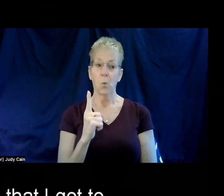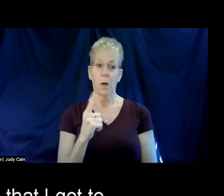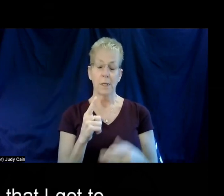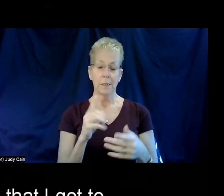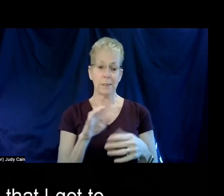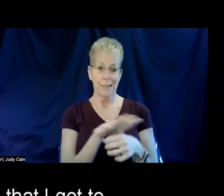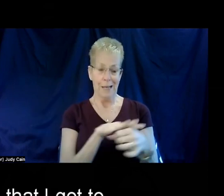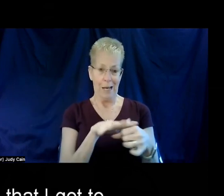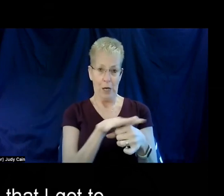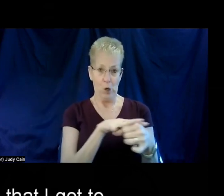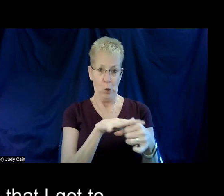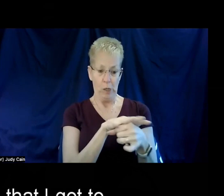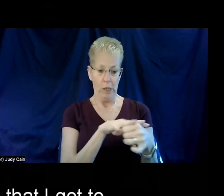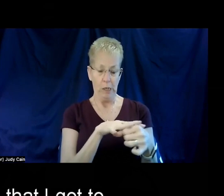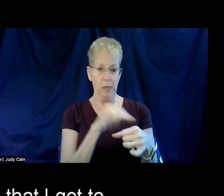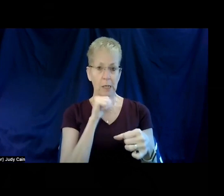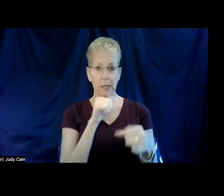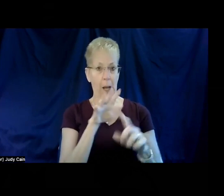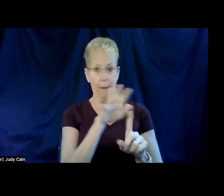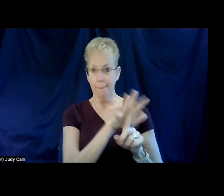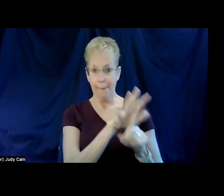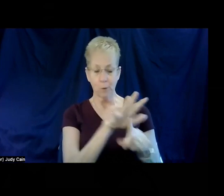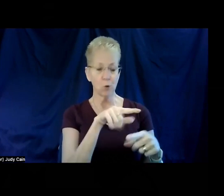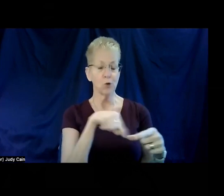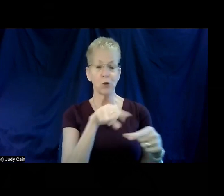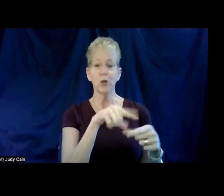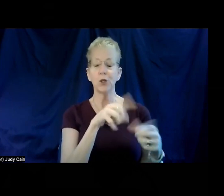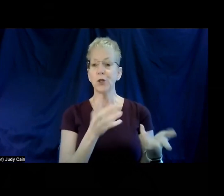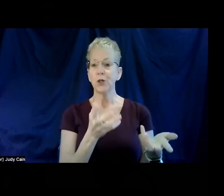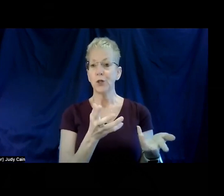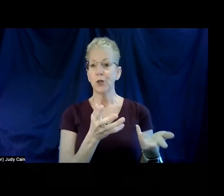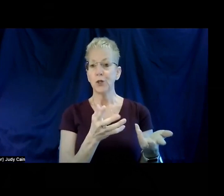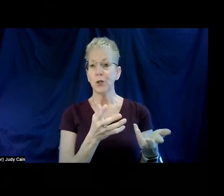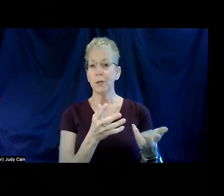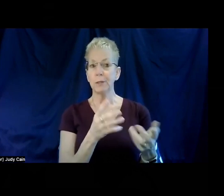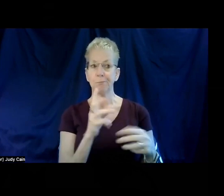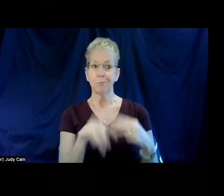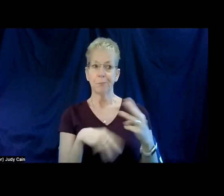got to explore in this book is the role that